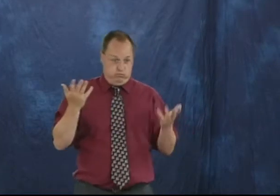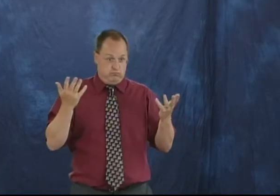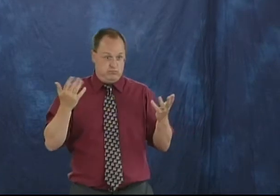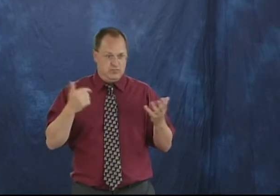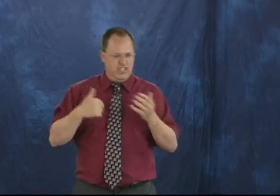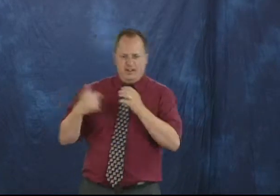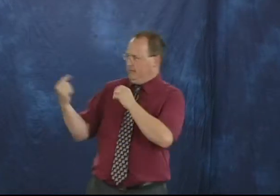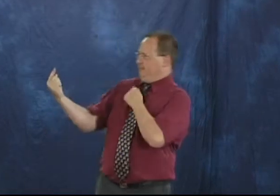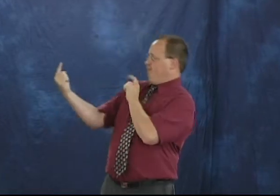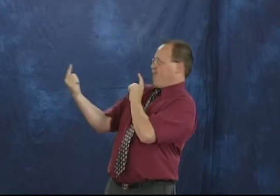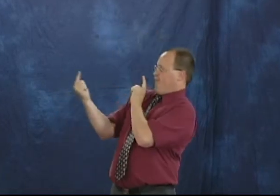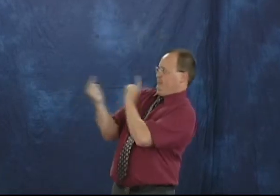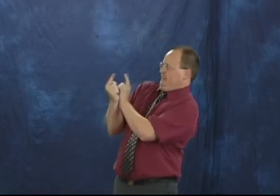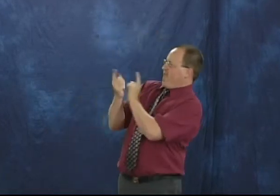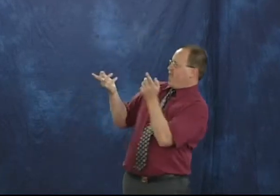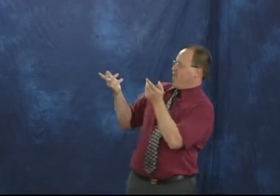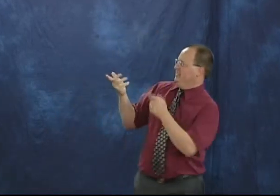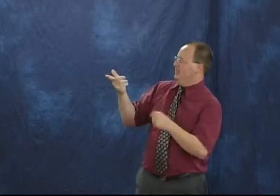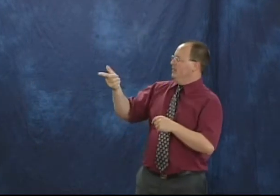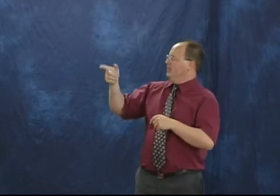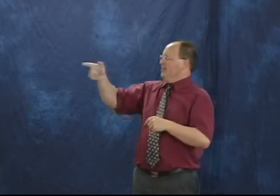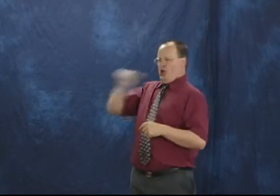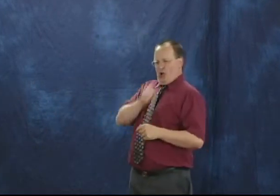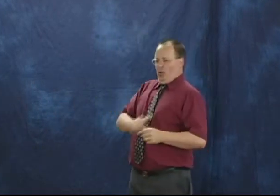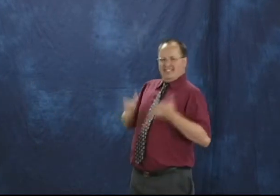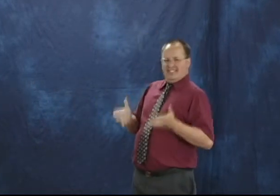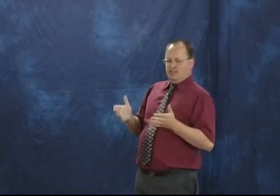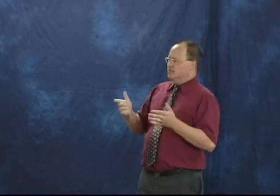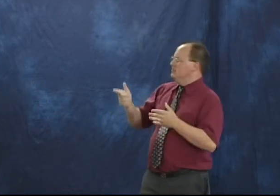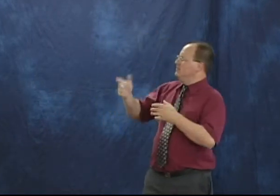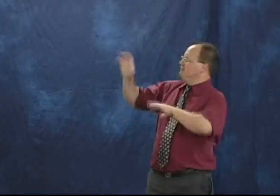Some even translate it as very happy.